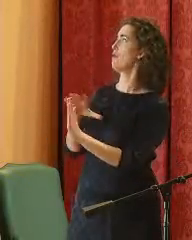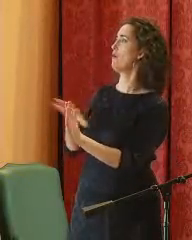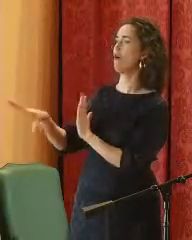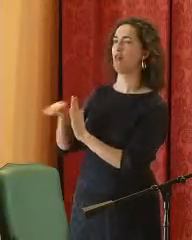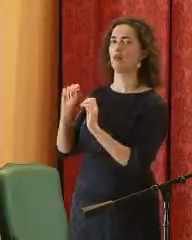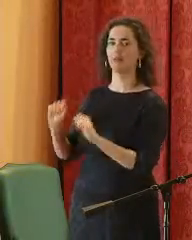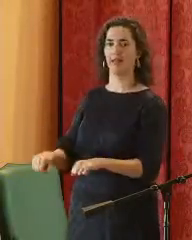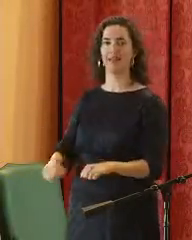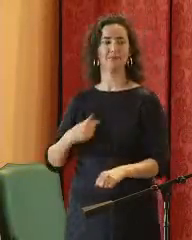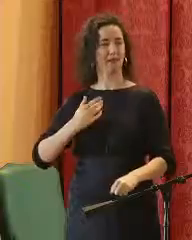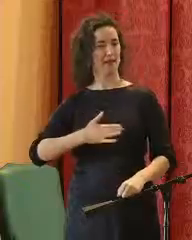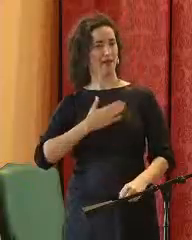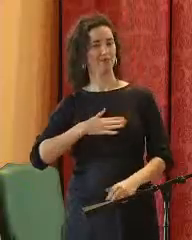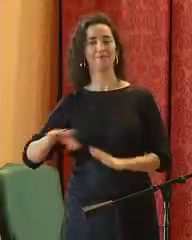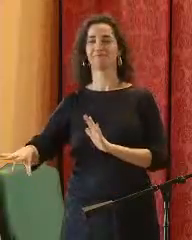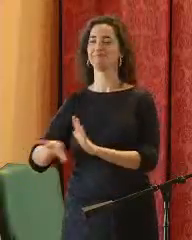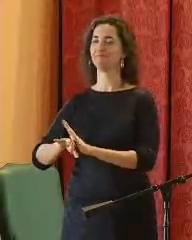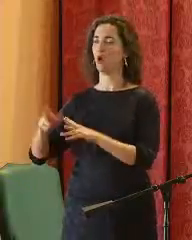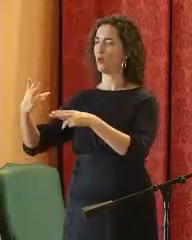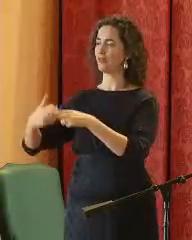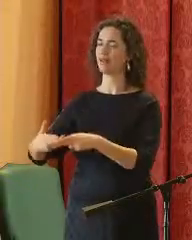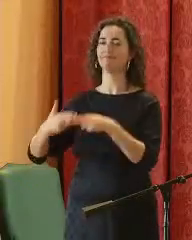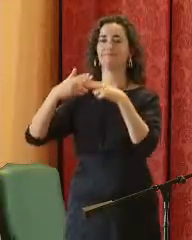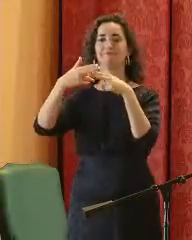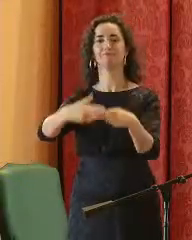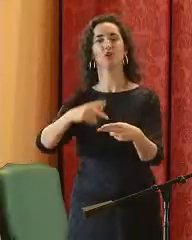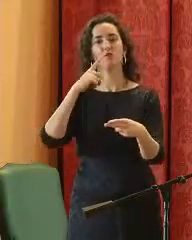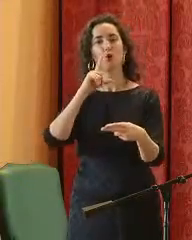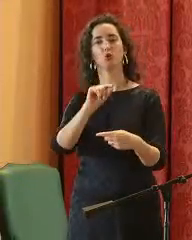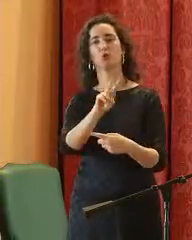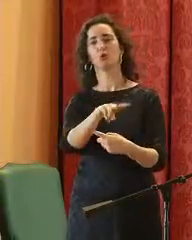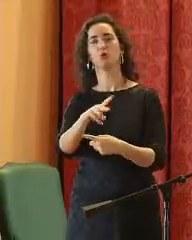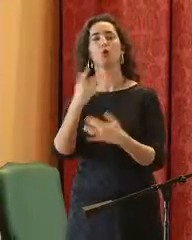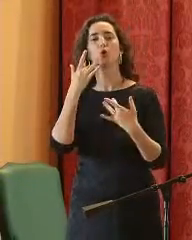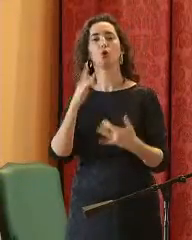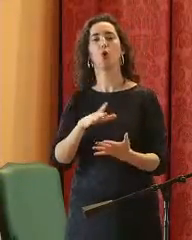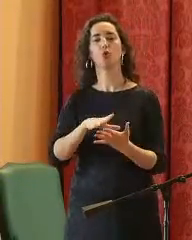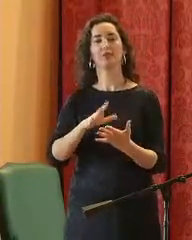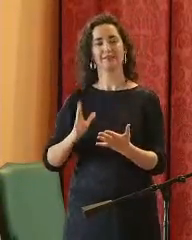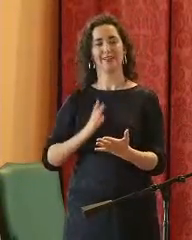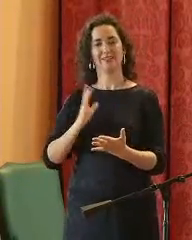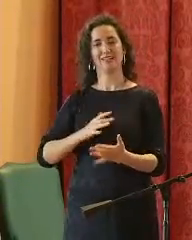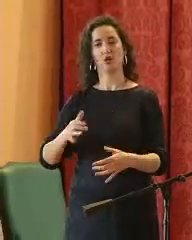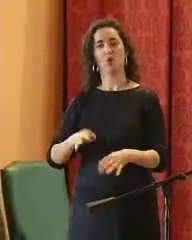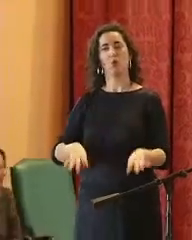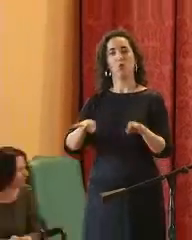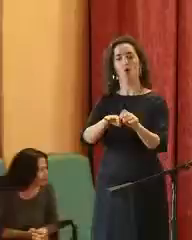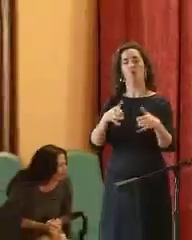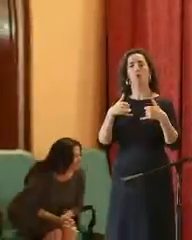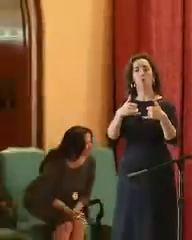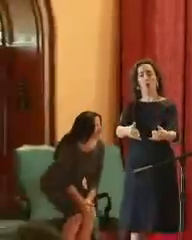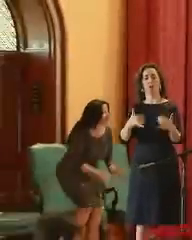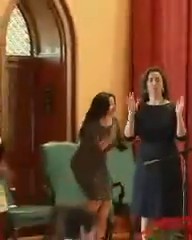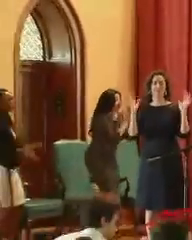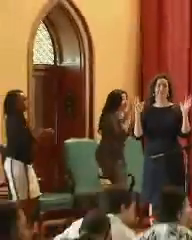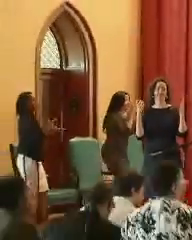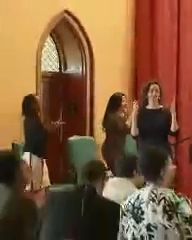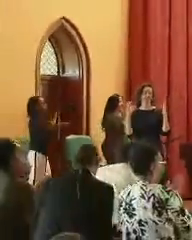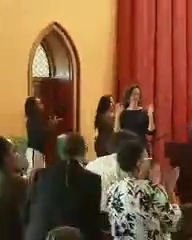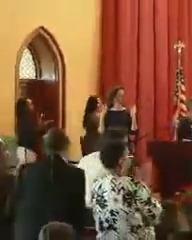have nominated Kathy Dwyer for the 2022 Gold Distinguished Merit Award.